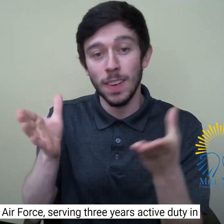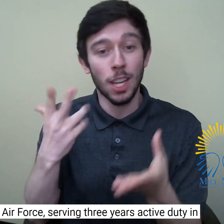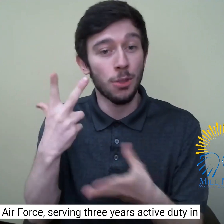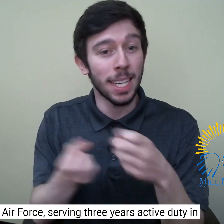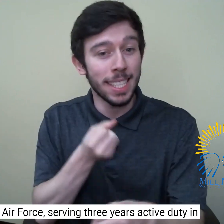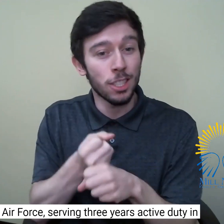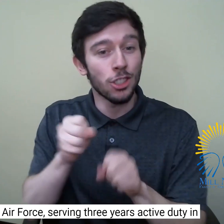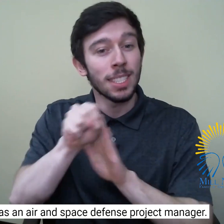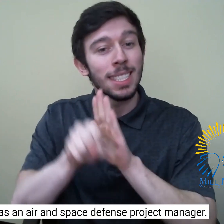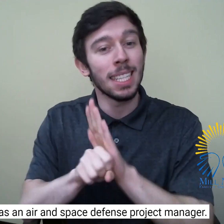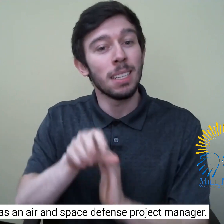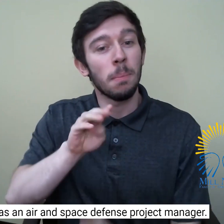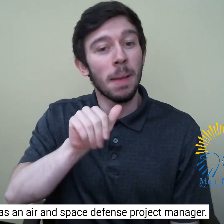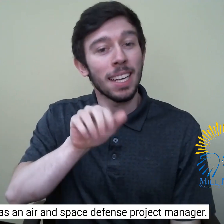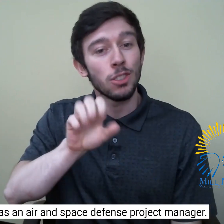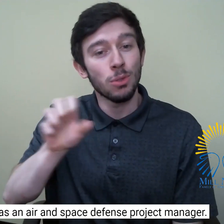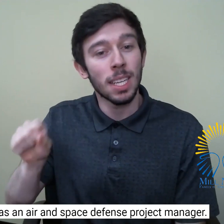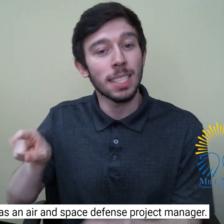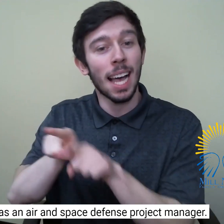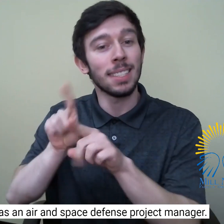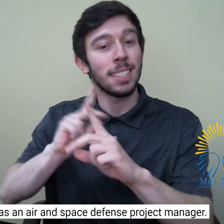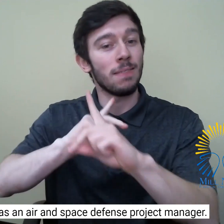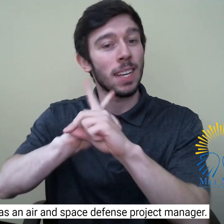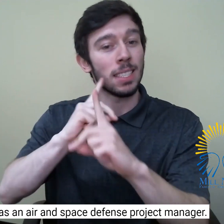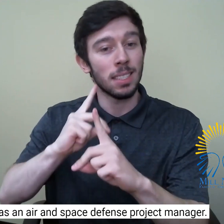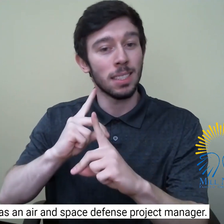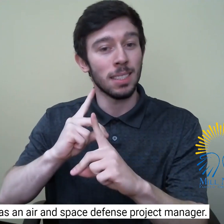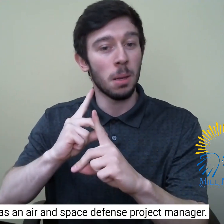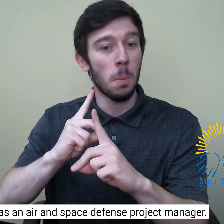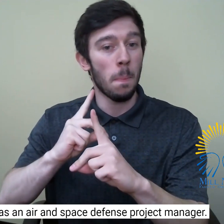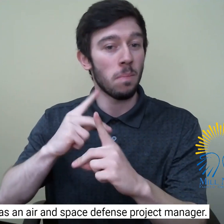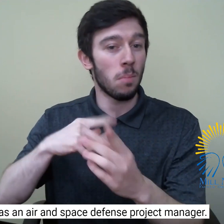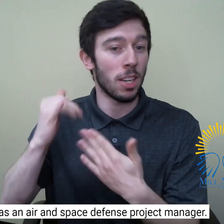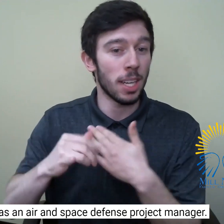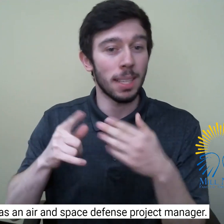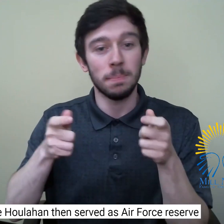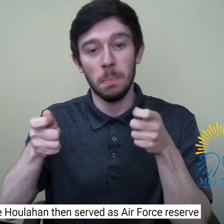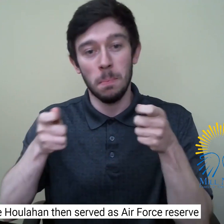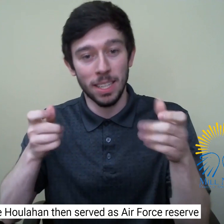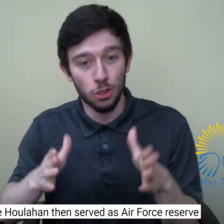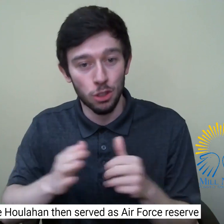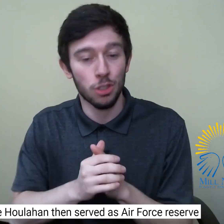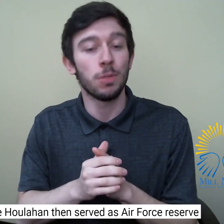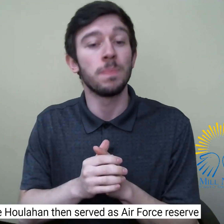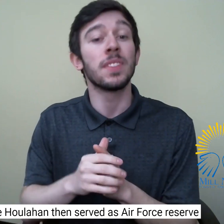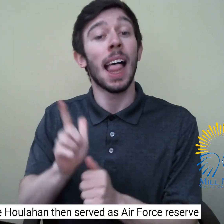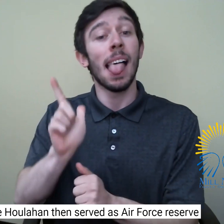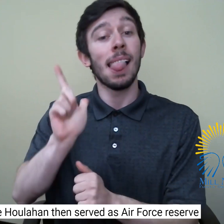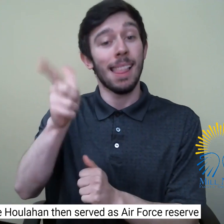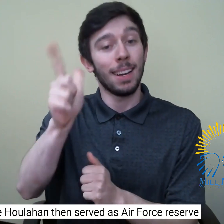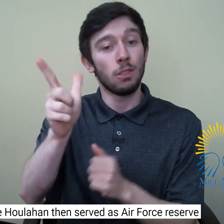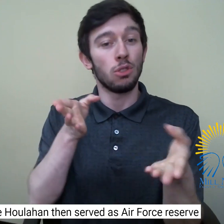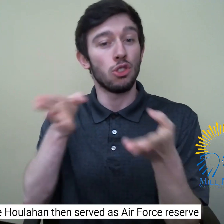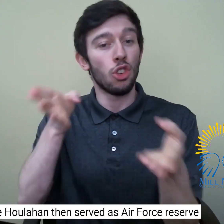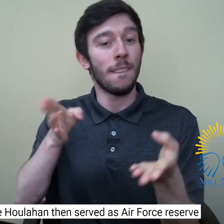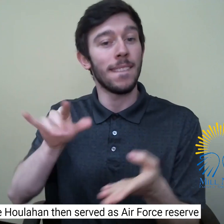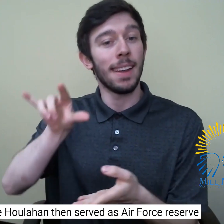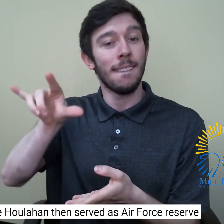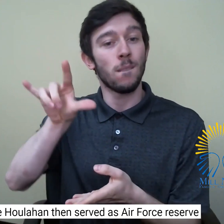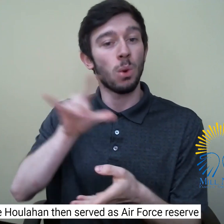active duty in Massachusetts as an Air and Space Defense Project Manager. Representative Houlahan then served as Air Force Reserve,